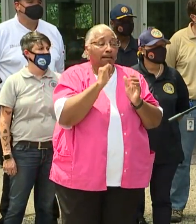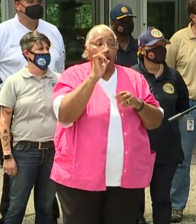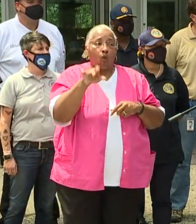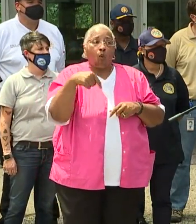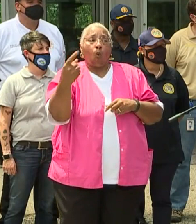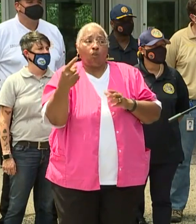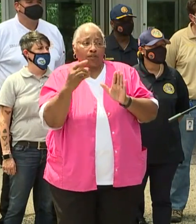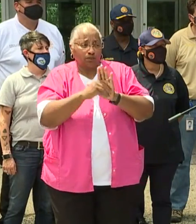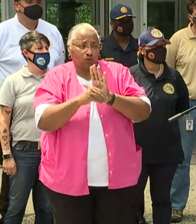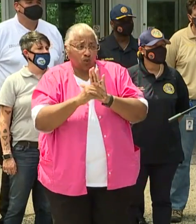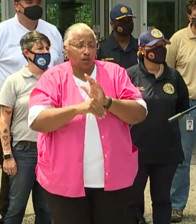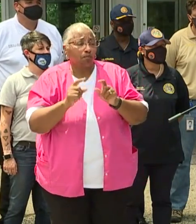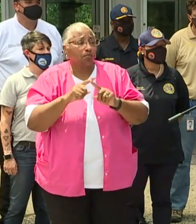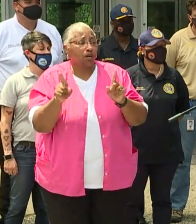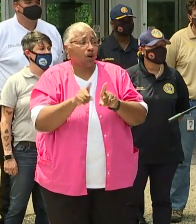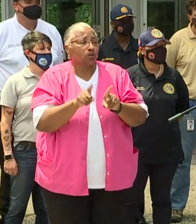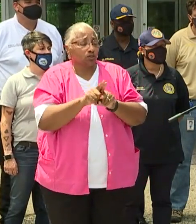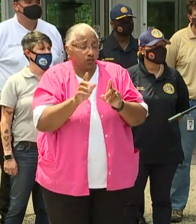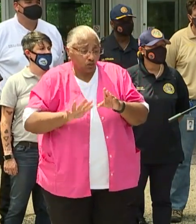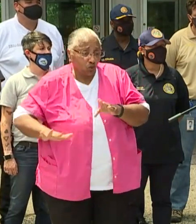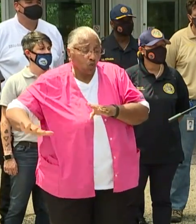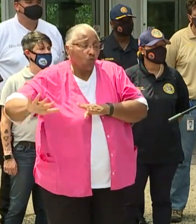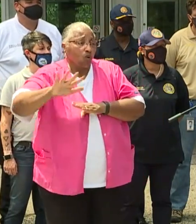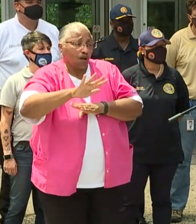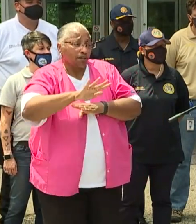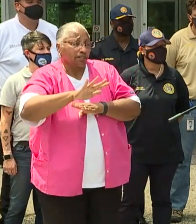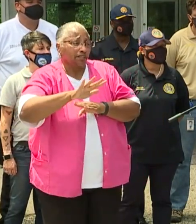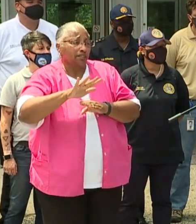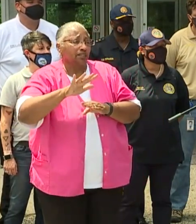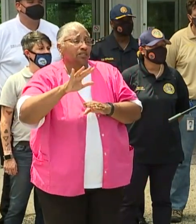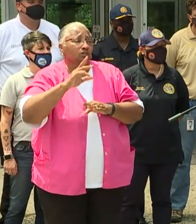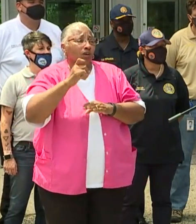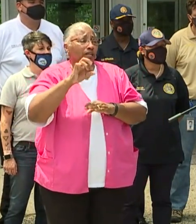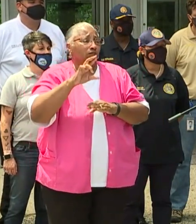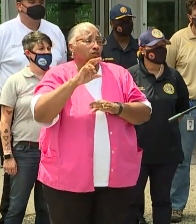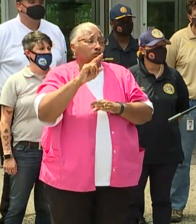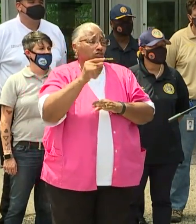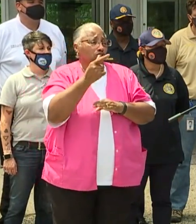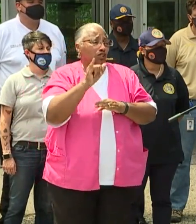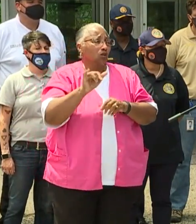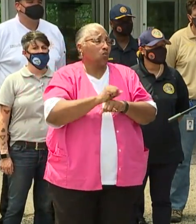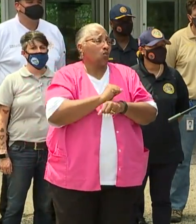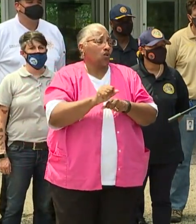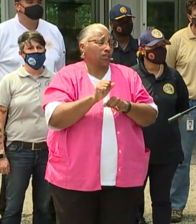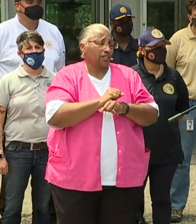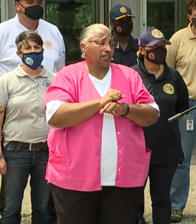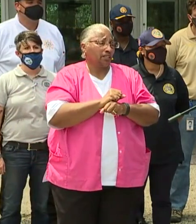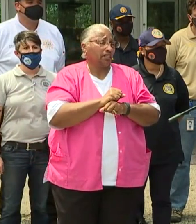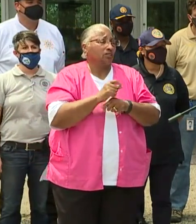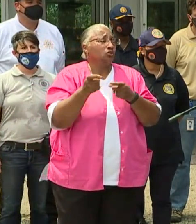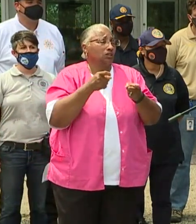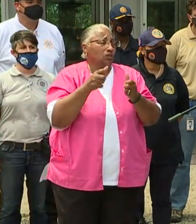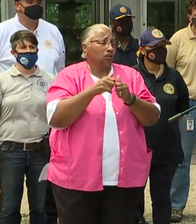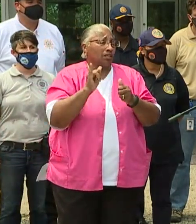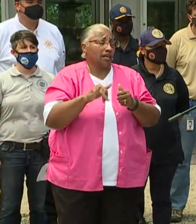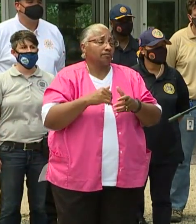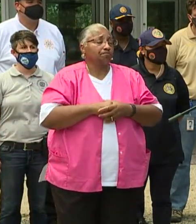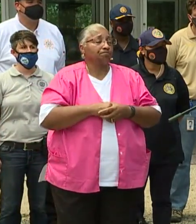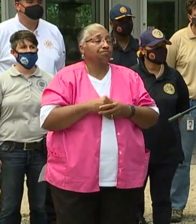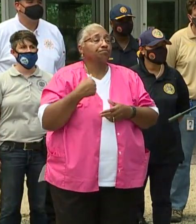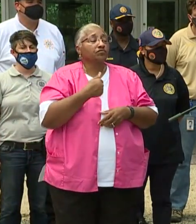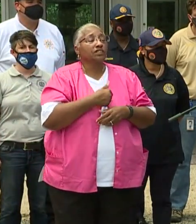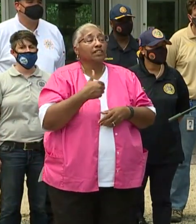just New Orleans, it is the surrounding area, and so Entergy is working to address that immediately. We have